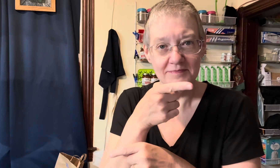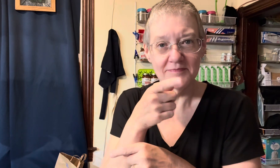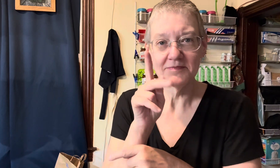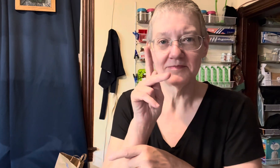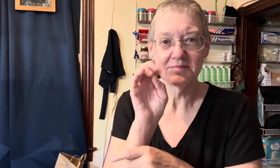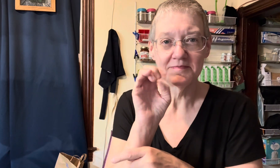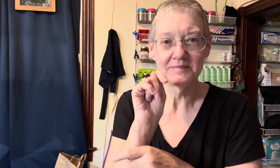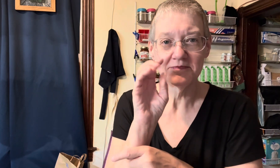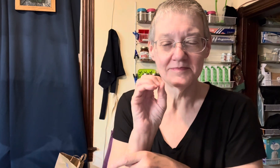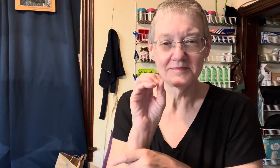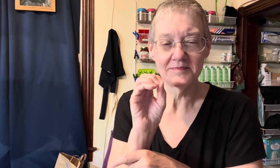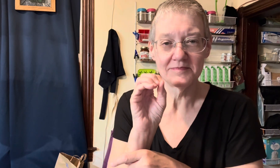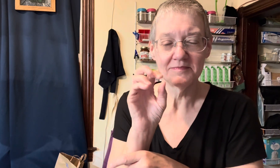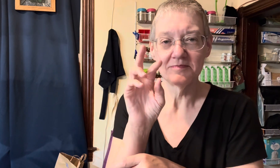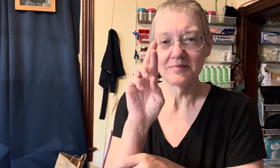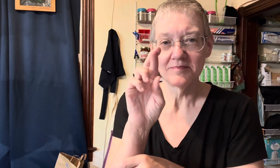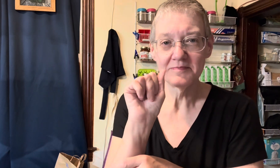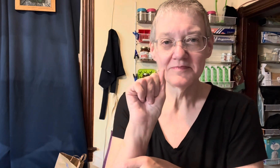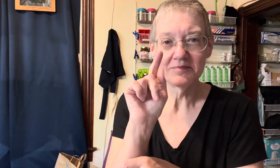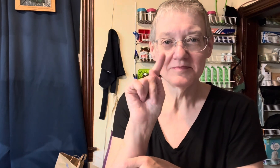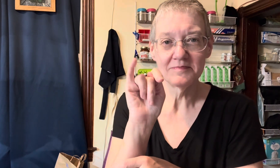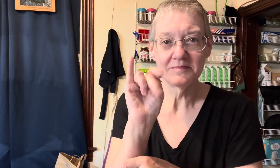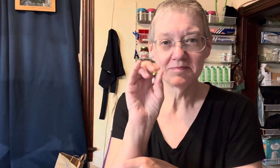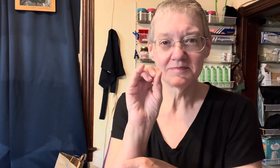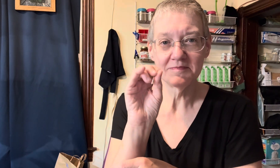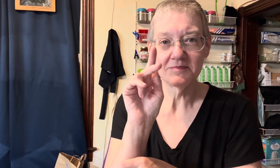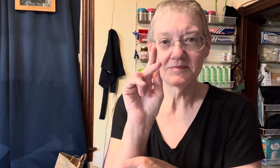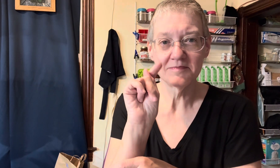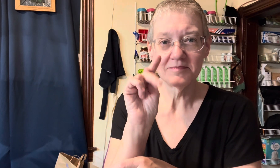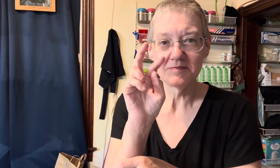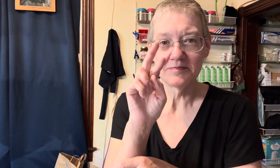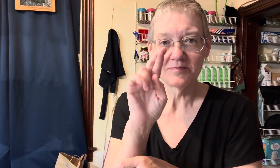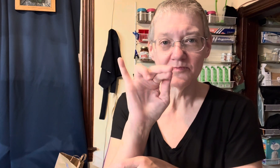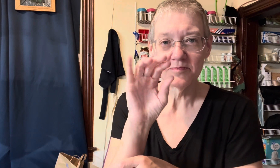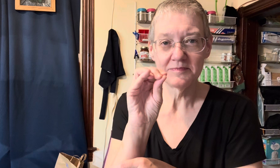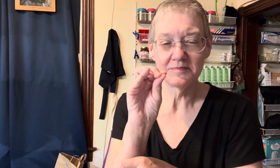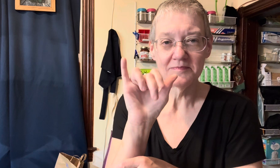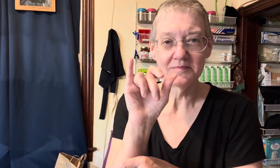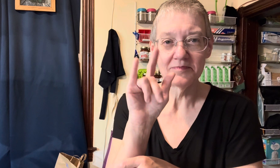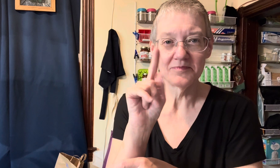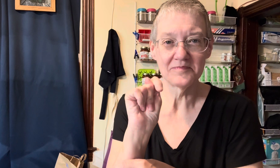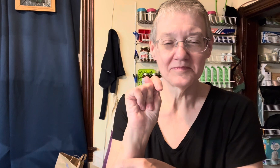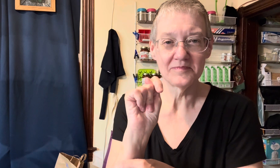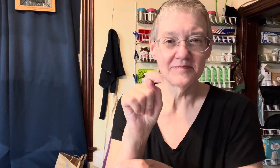start feeding him the Keto Ratio Trio yogurt.